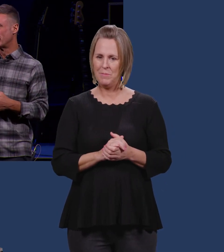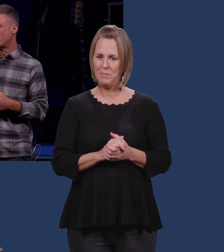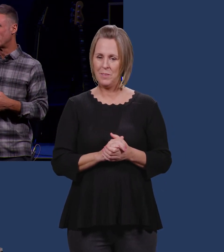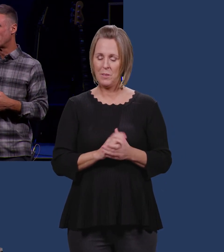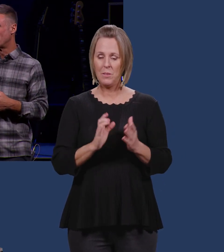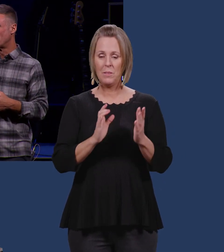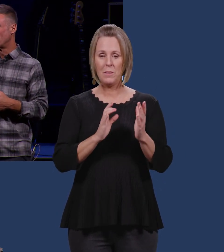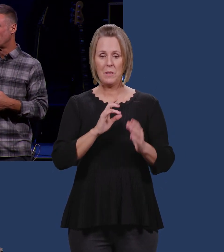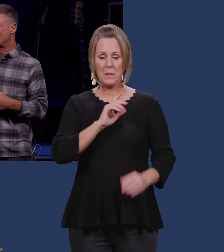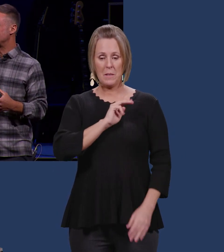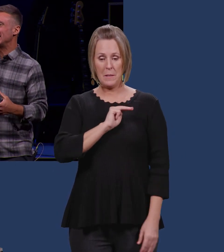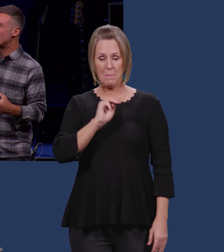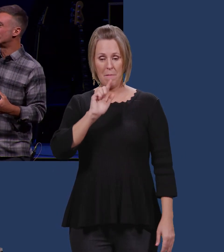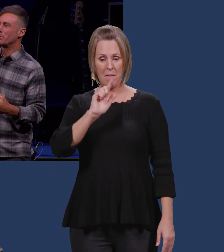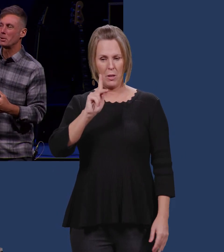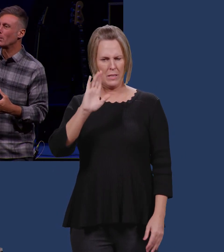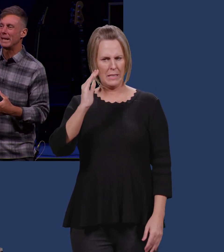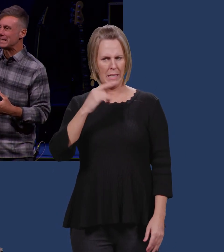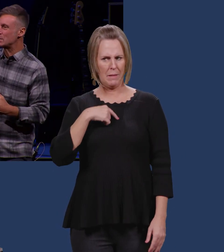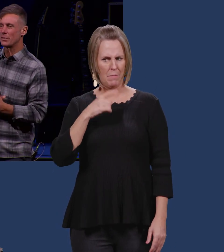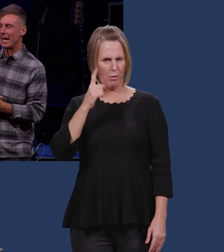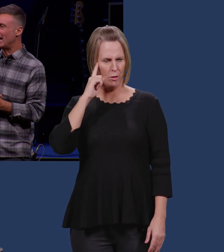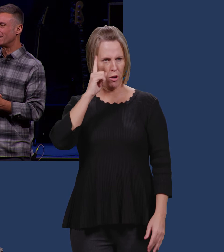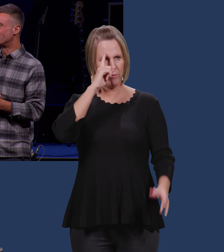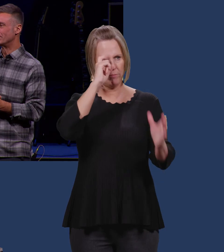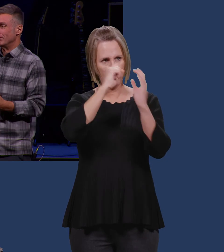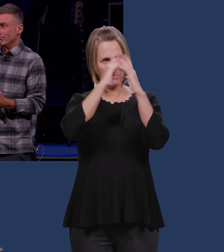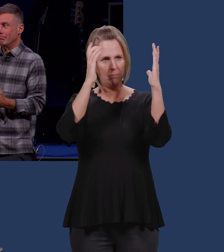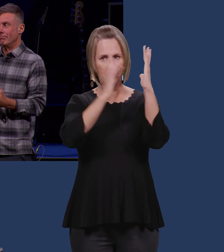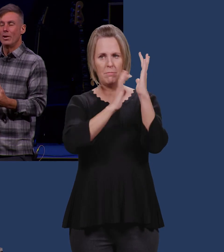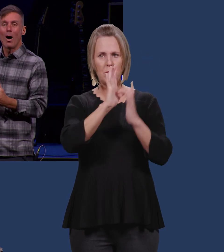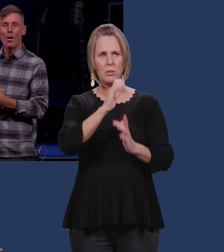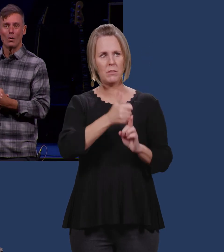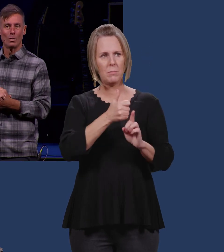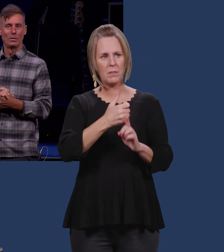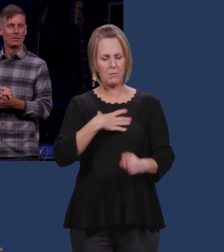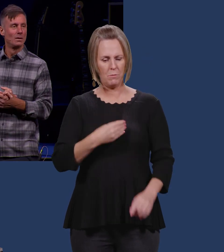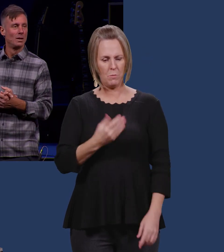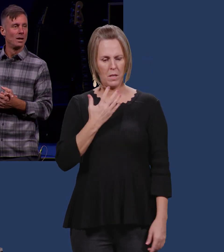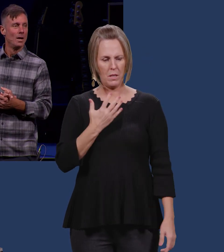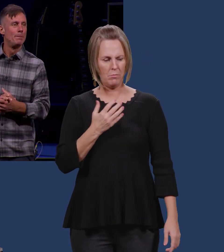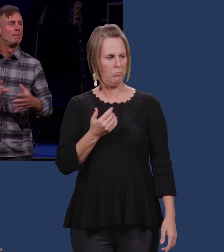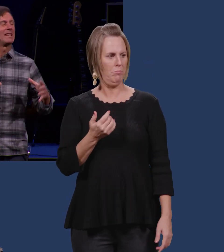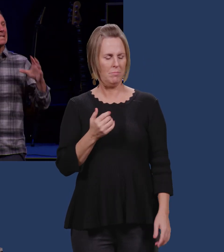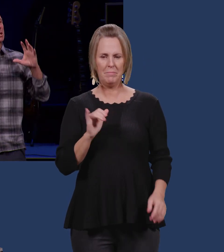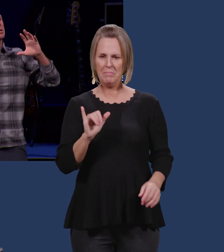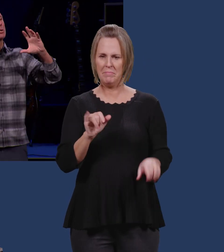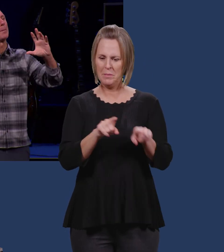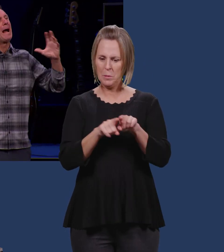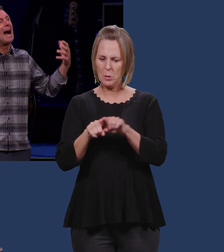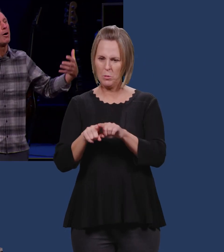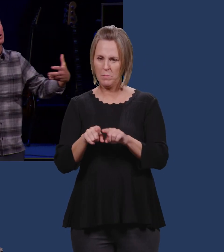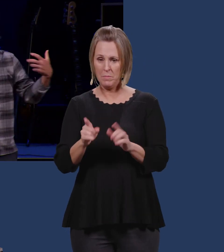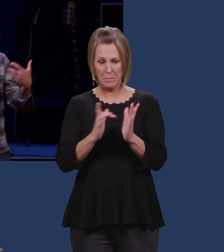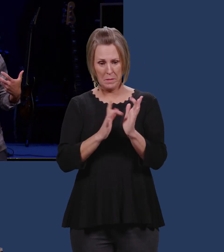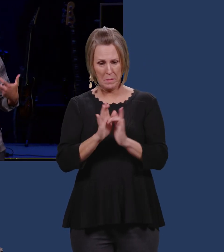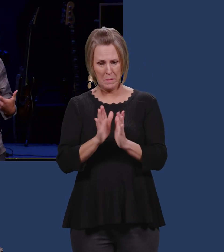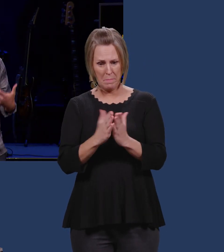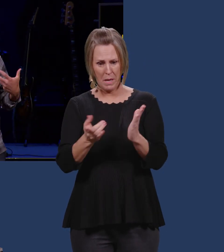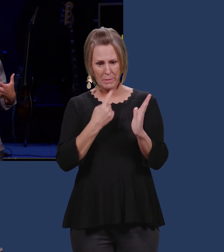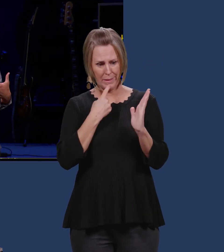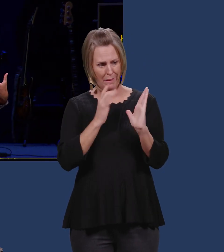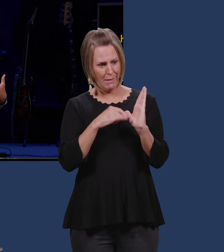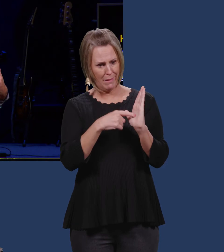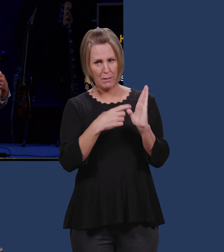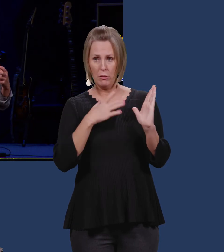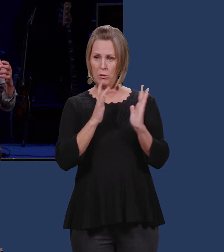man. But did he have biblical basis for that? No. But that shows you the power of these